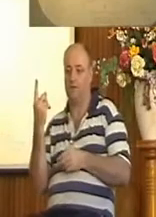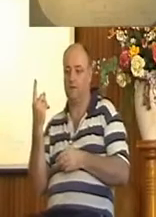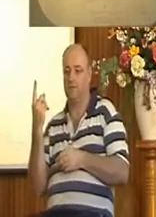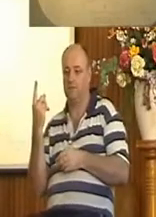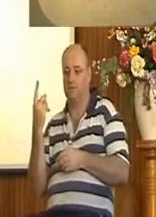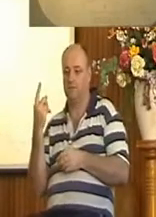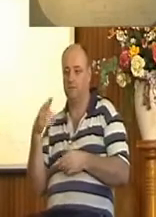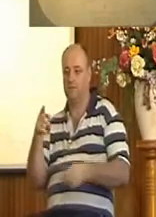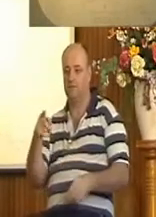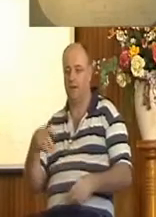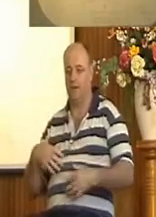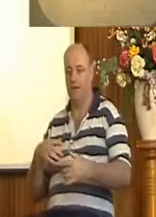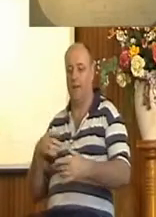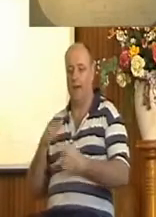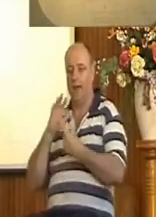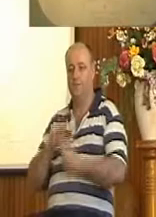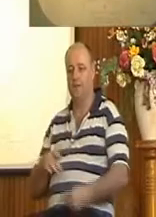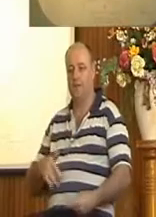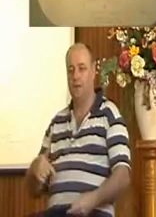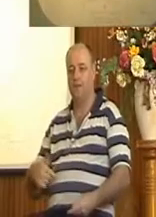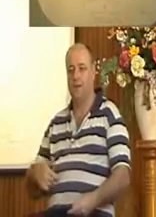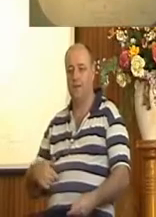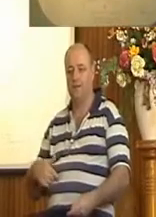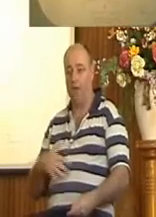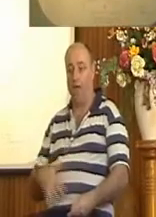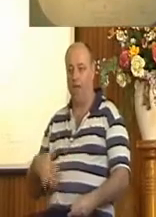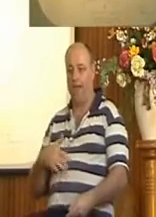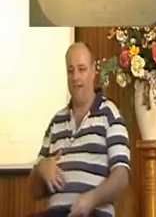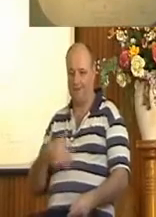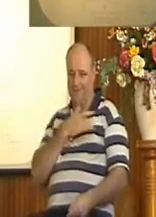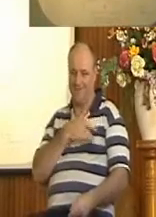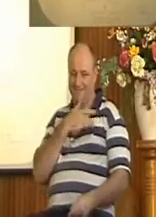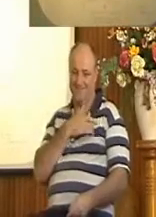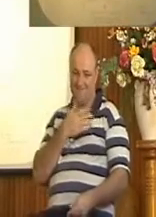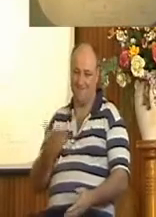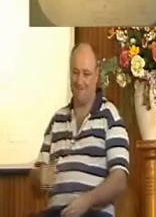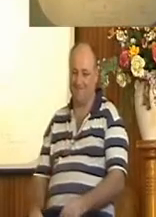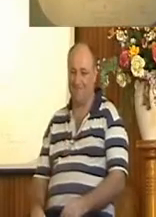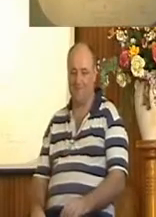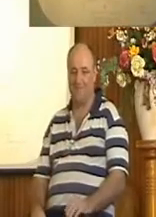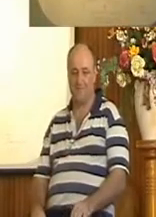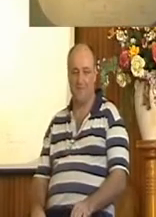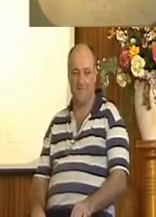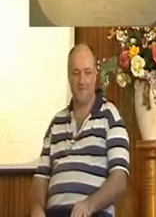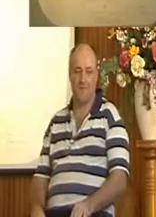thought. Well, rejuvenation. Back around the circuit